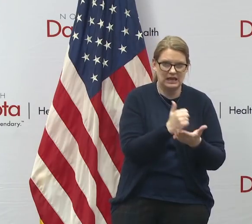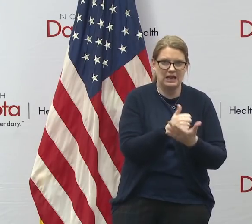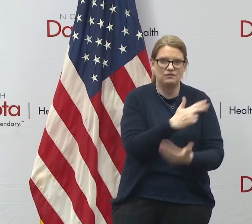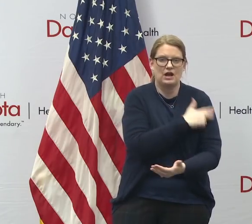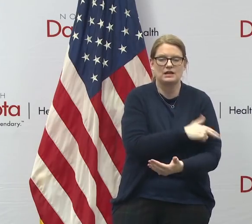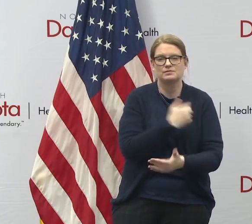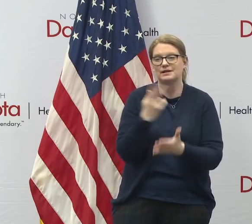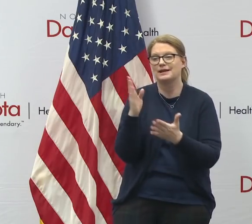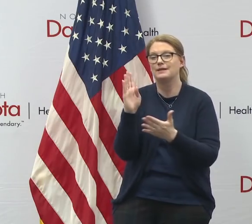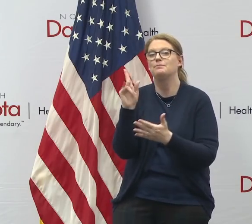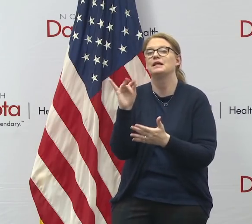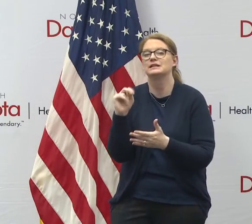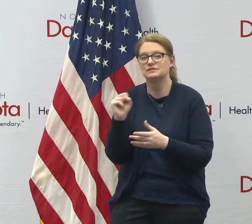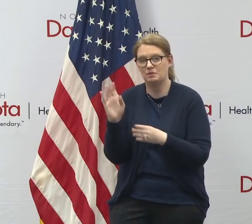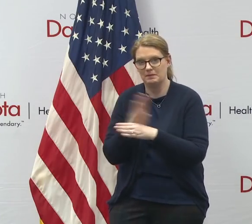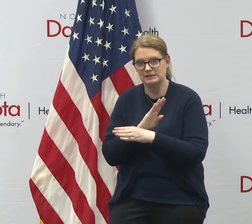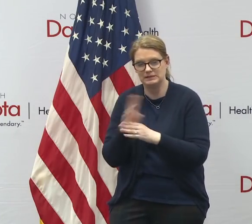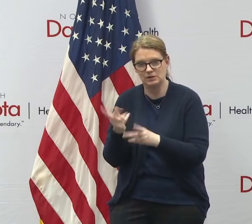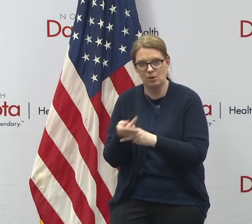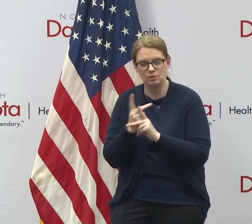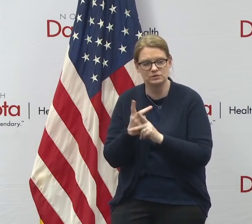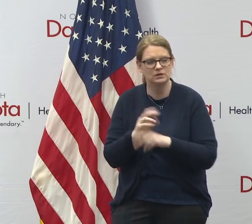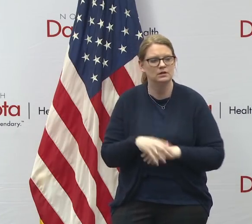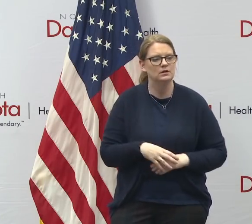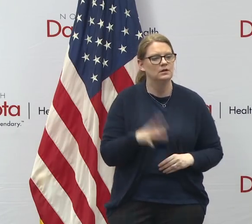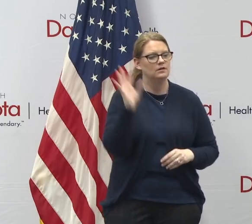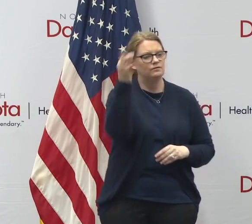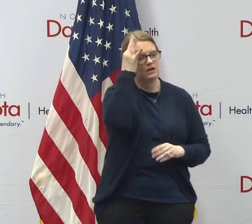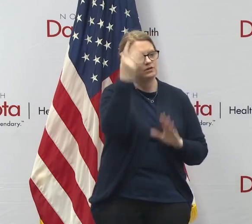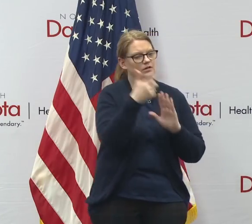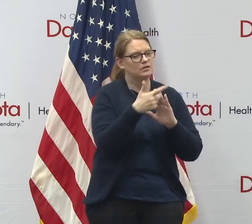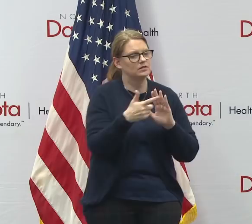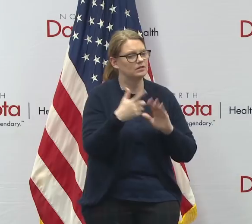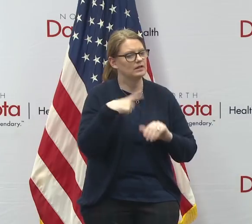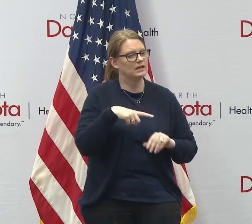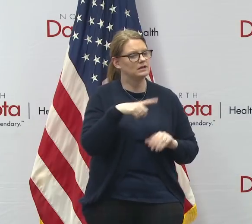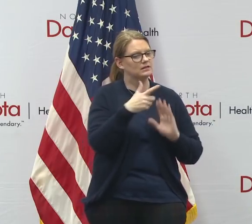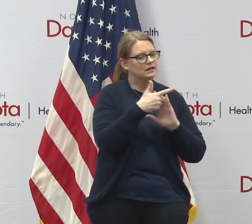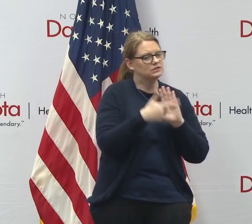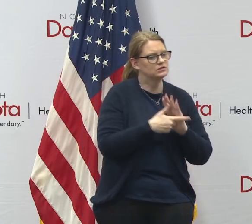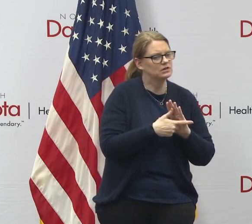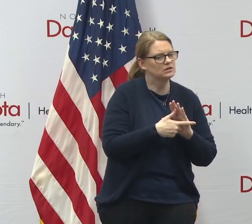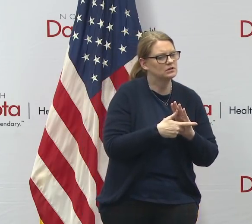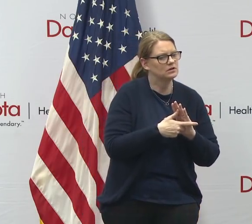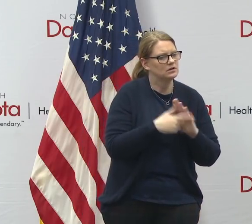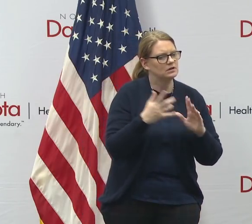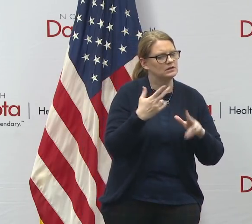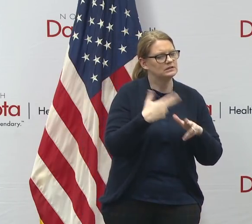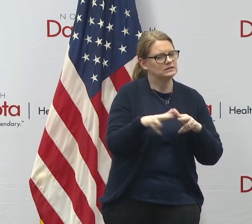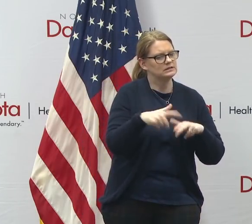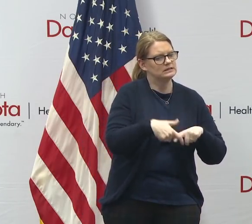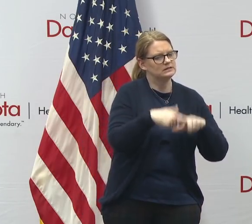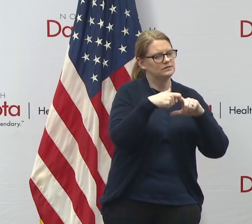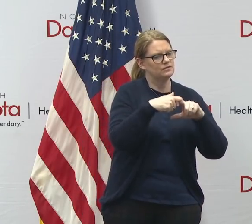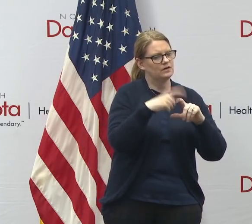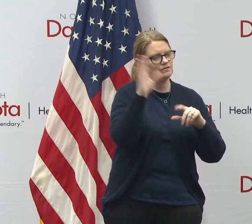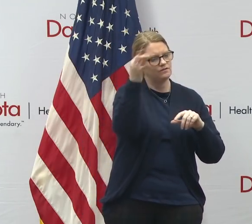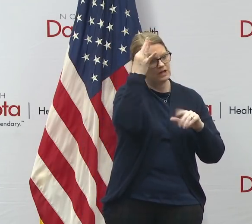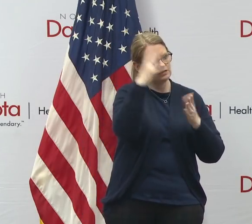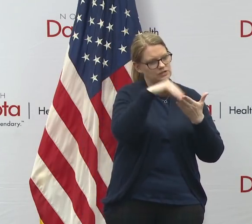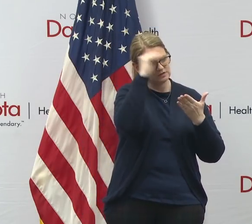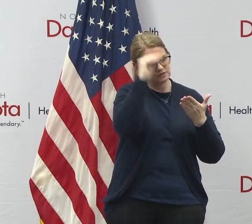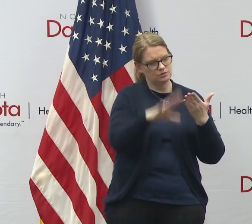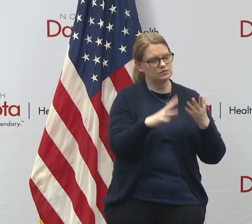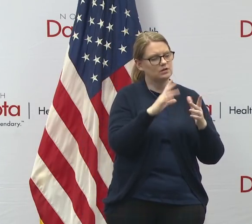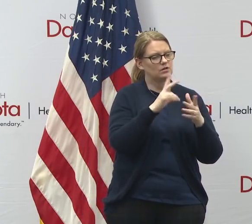loans. The federal legislation also provides for temporary suspending payments for federal student loans, extends the